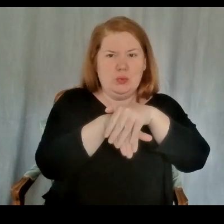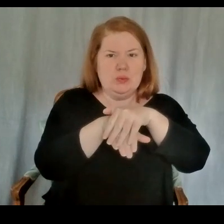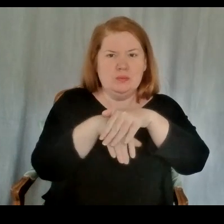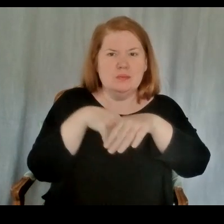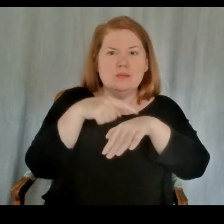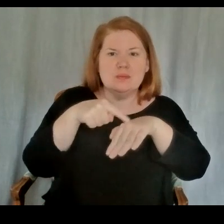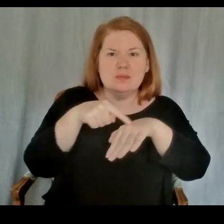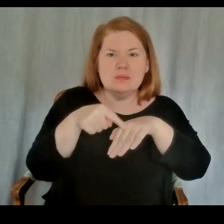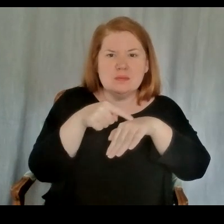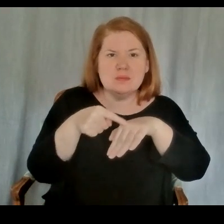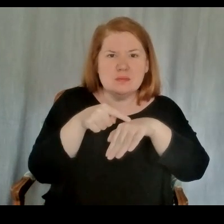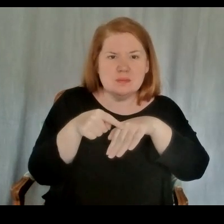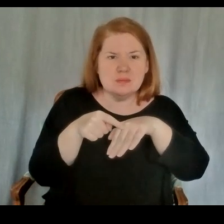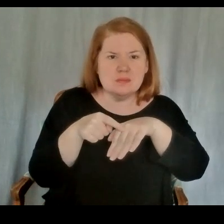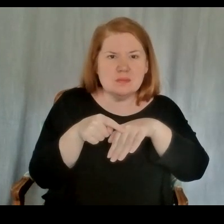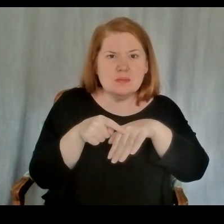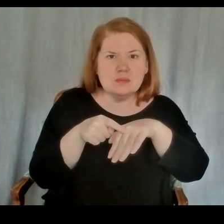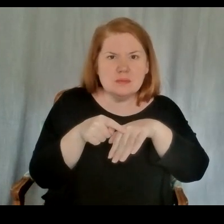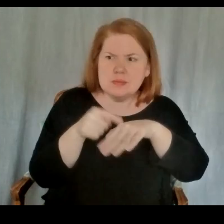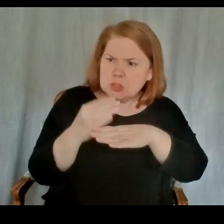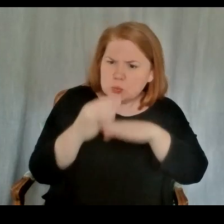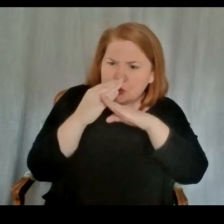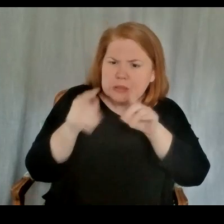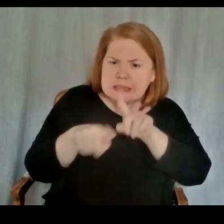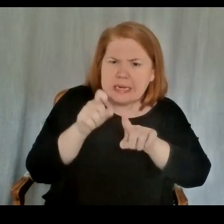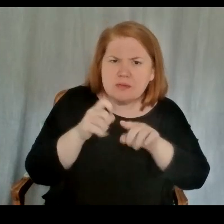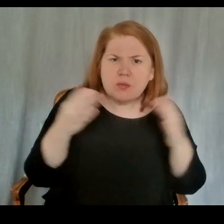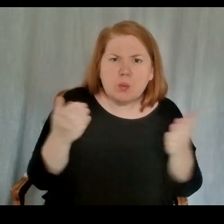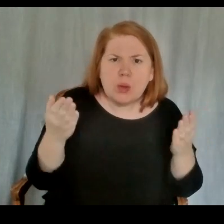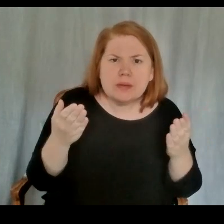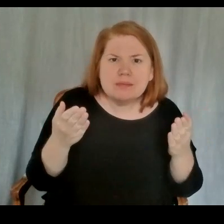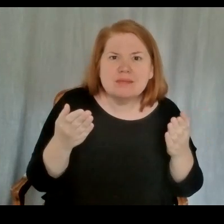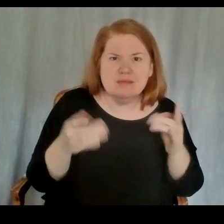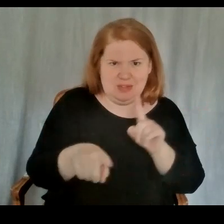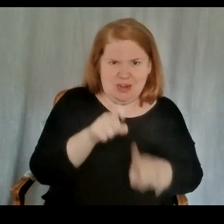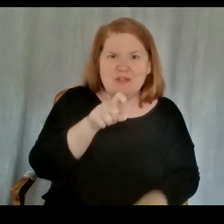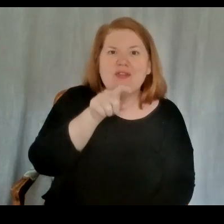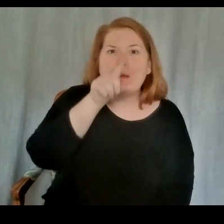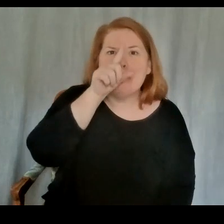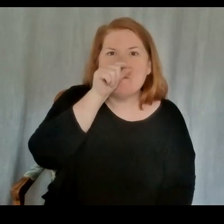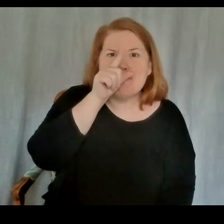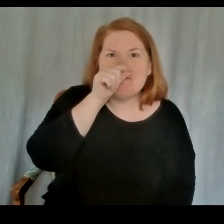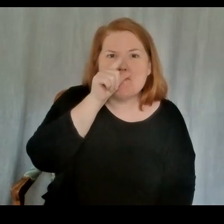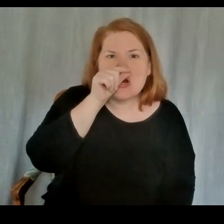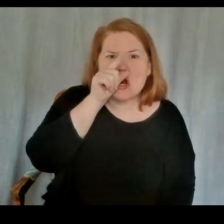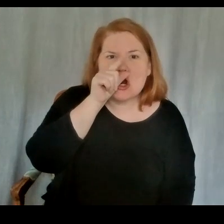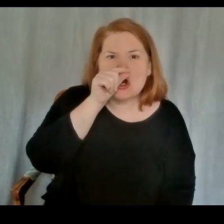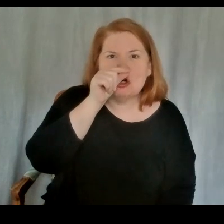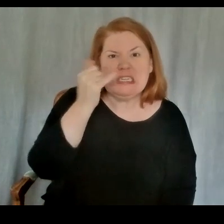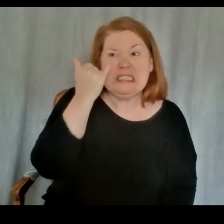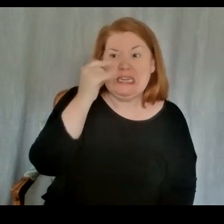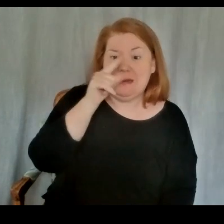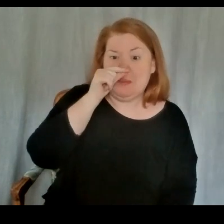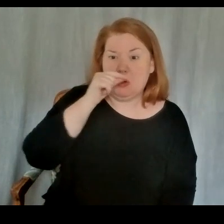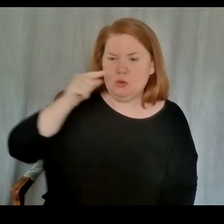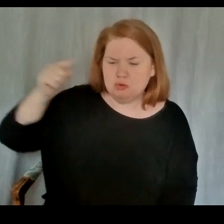To prevent birds from eating it, a ladybug will turn over on its back,